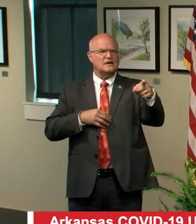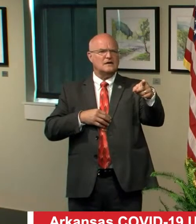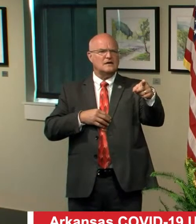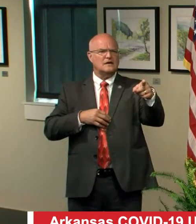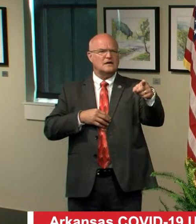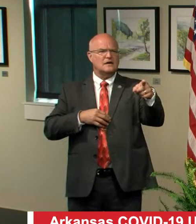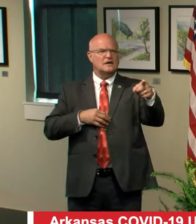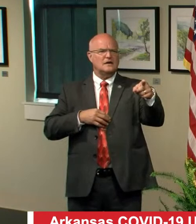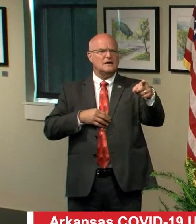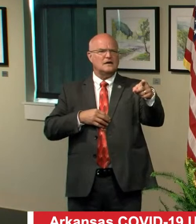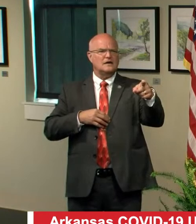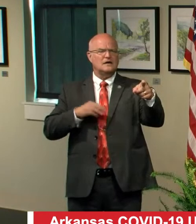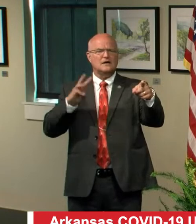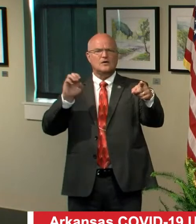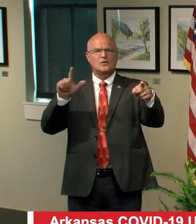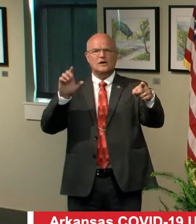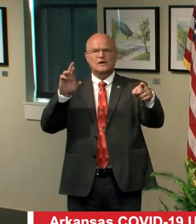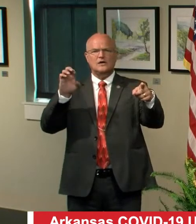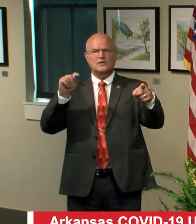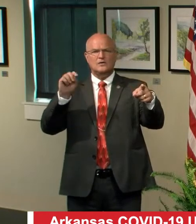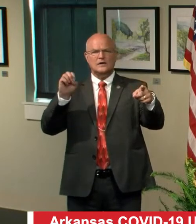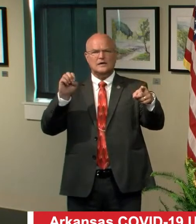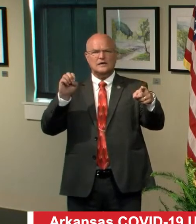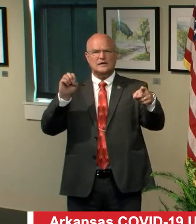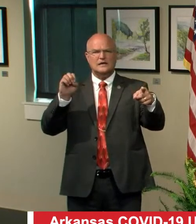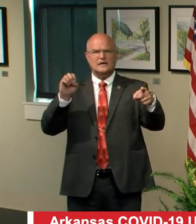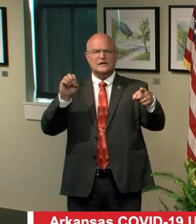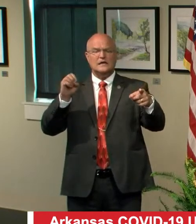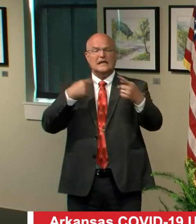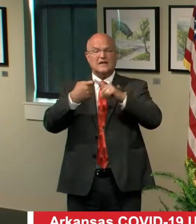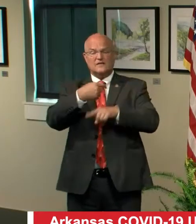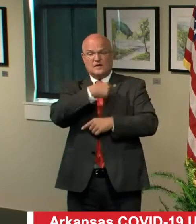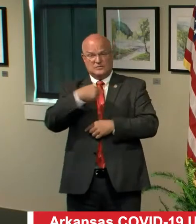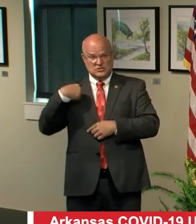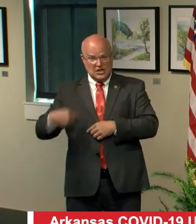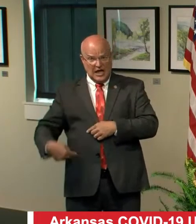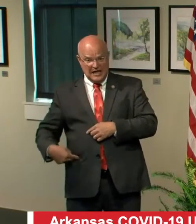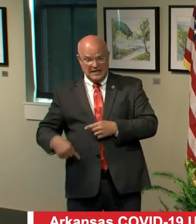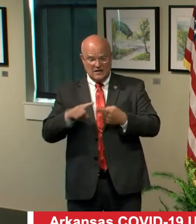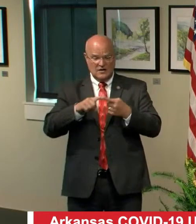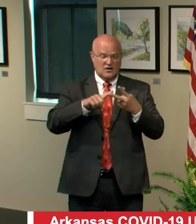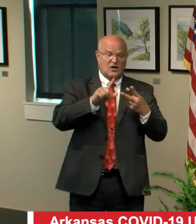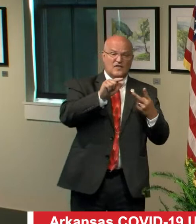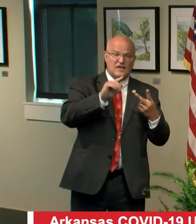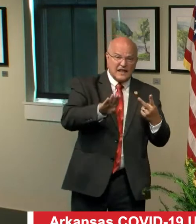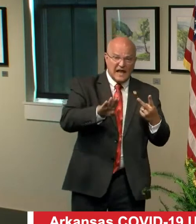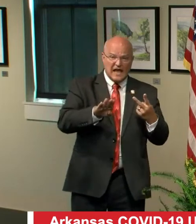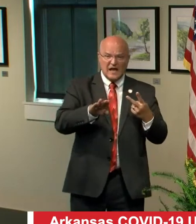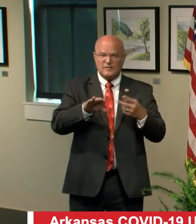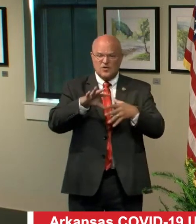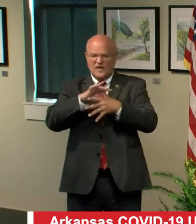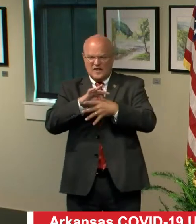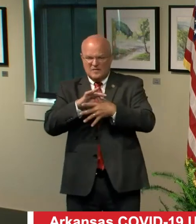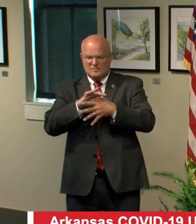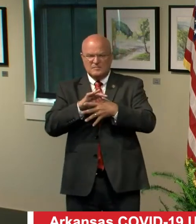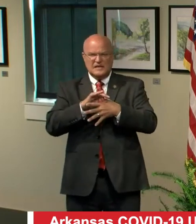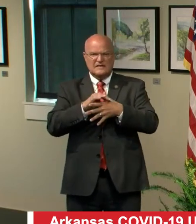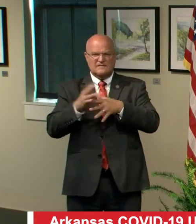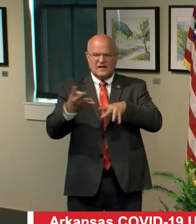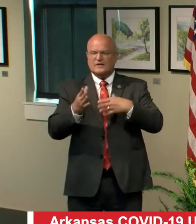all agree. Yeah, coronavirus came from China. Whether it came from the lab or the meat factory, doesn't